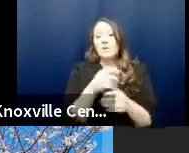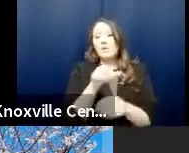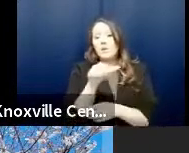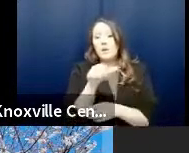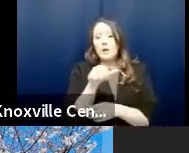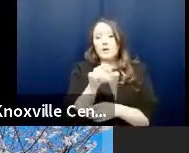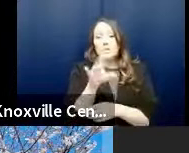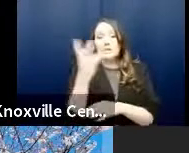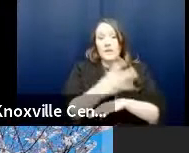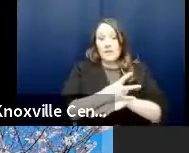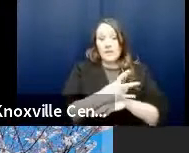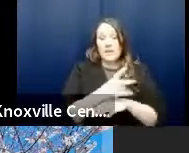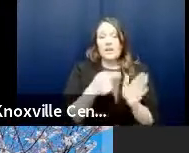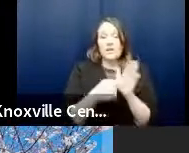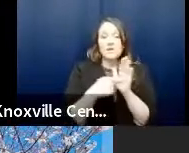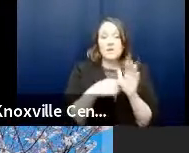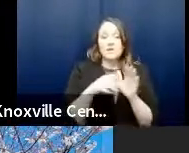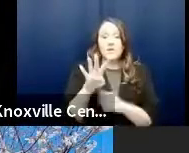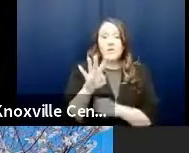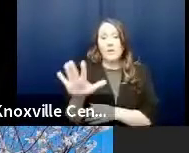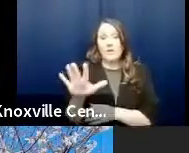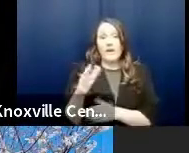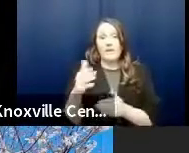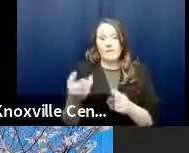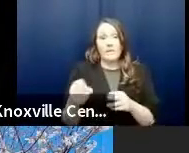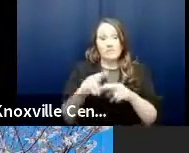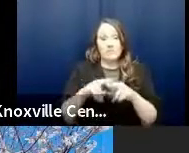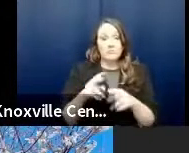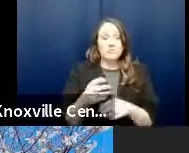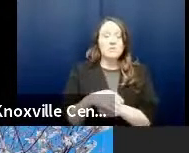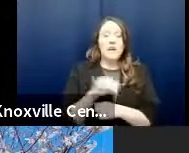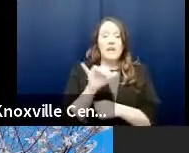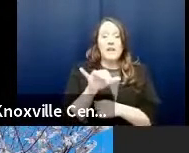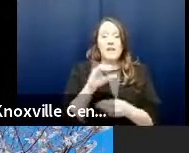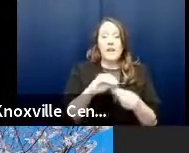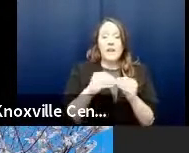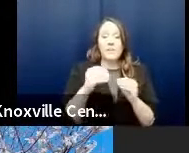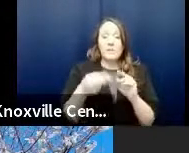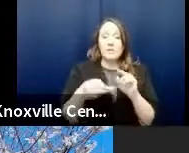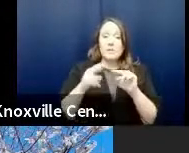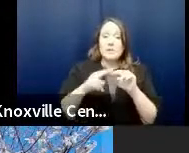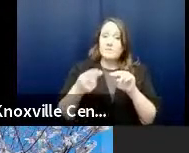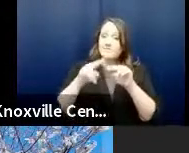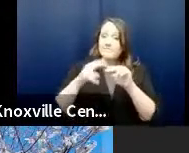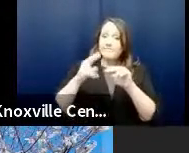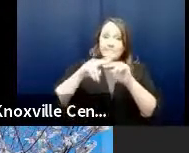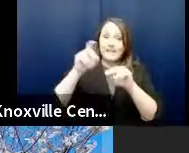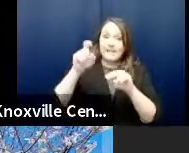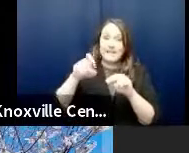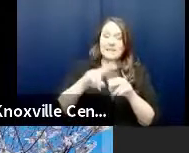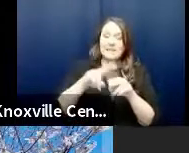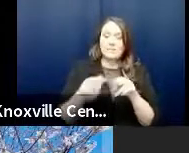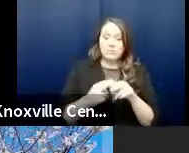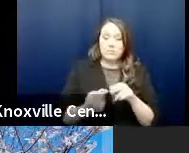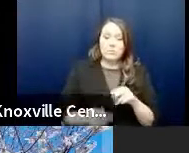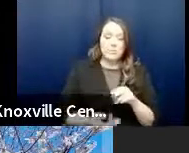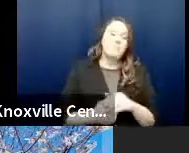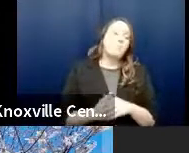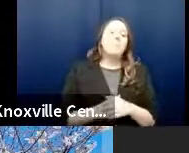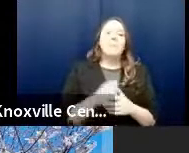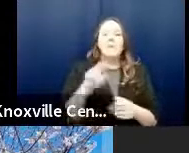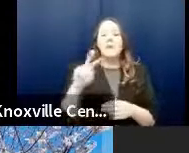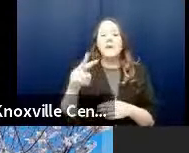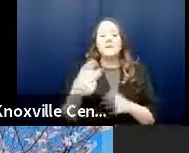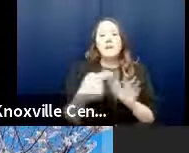per 100,000. And again, that number is increasing. We need it to be decreasing. The second chart shows the percent positive